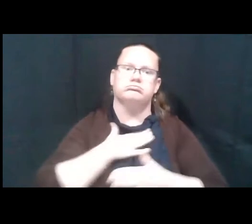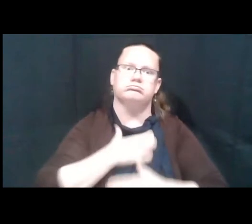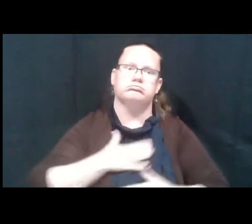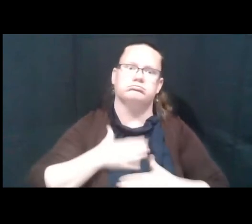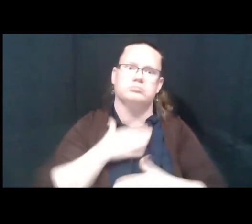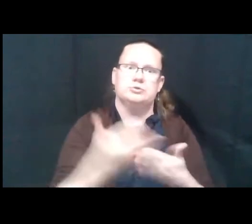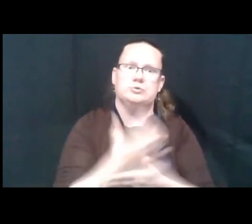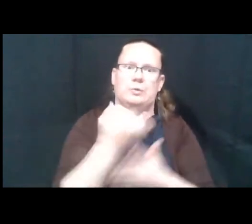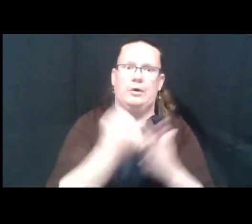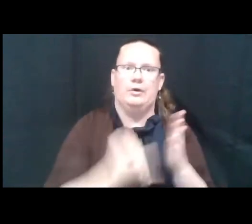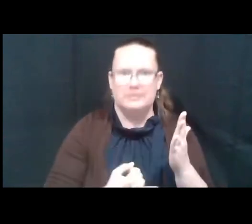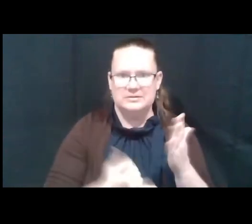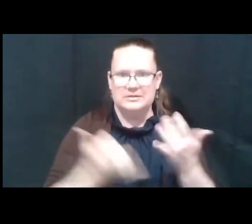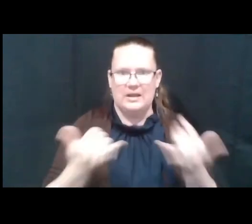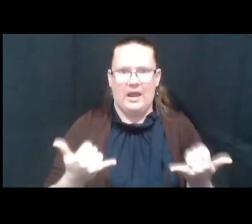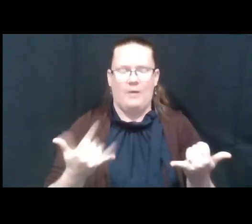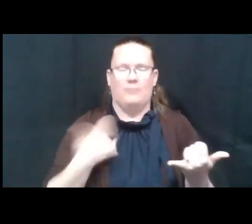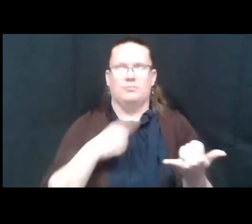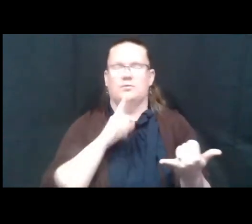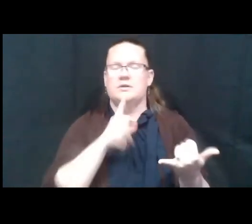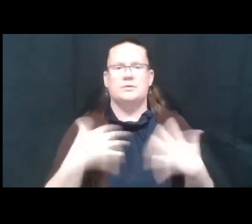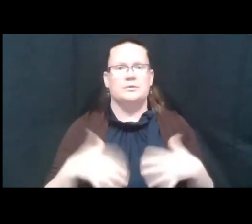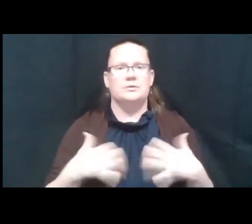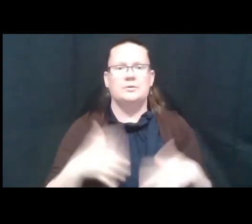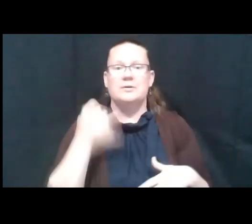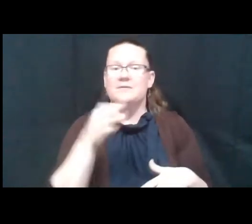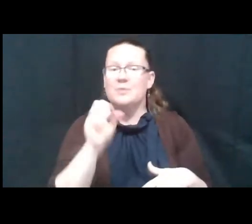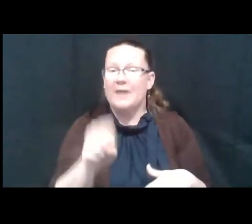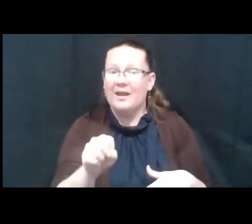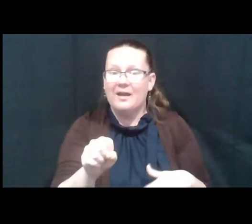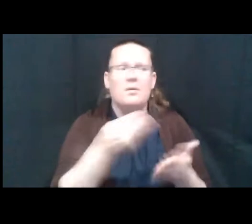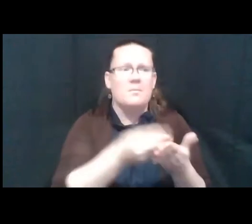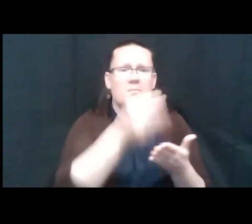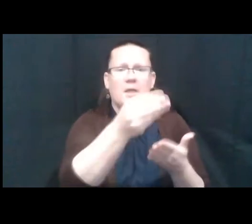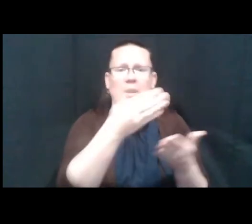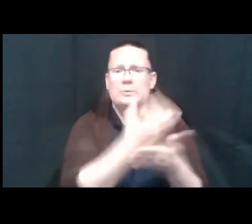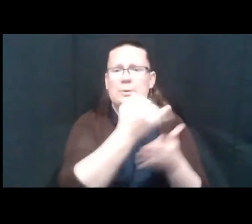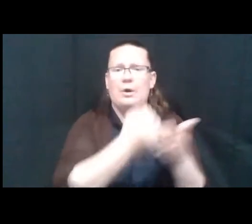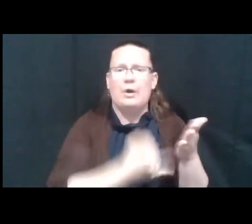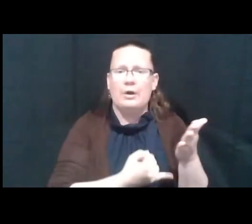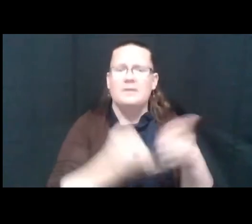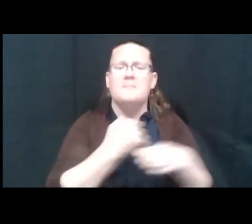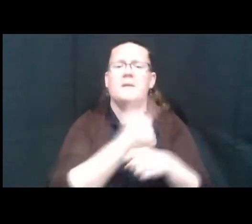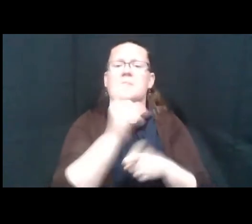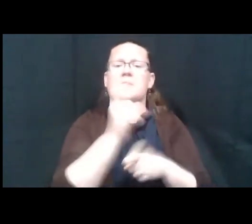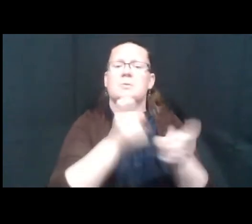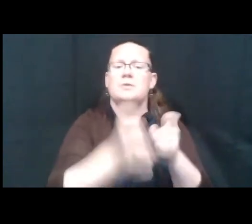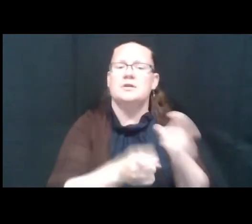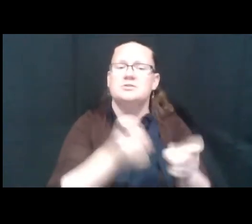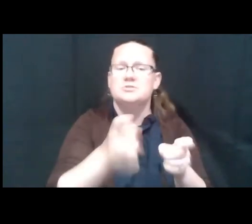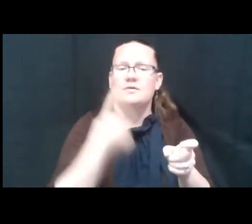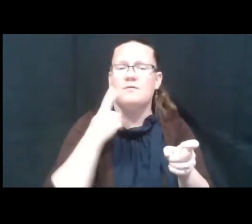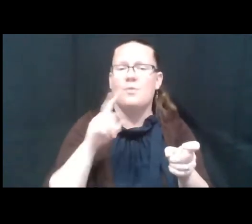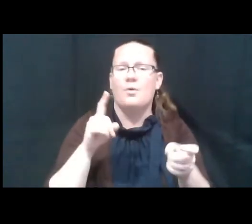often in my mind as well. And if you have the means, buy a work of art. As John had said, make a donation for a